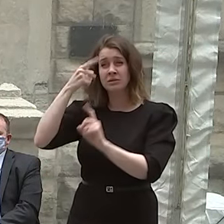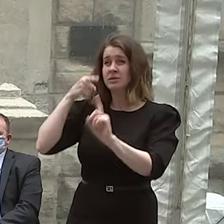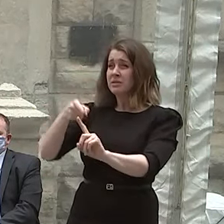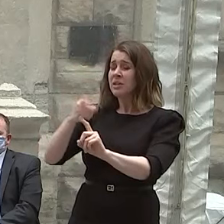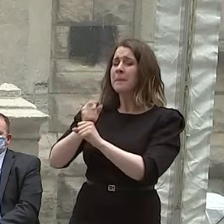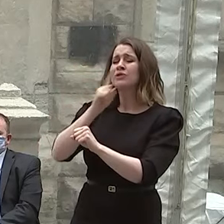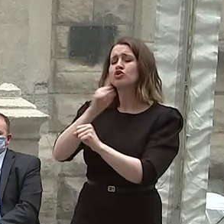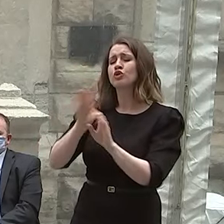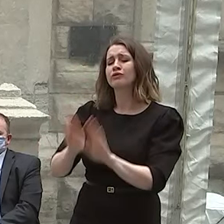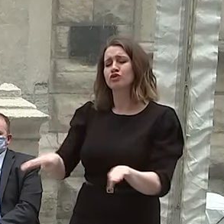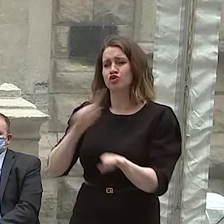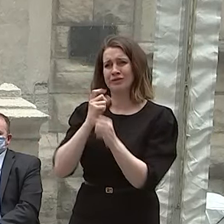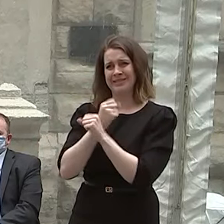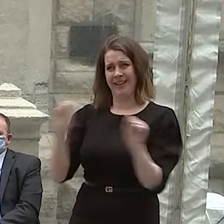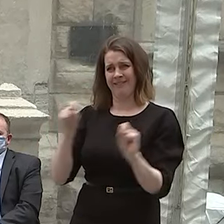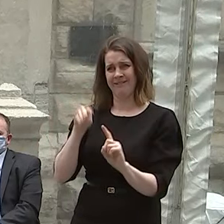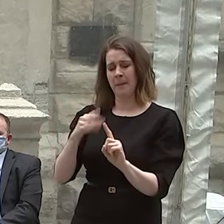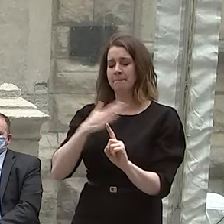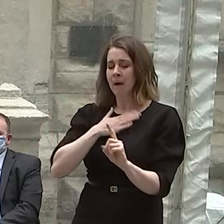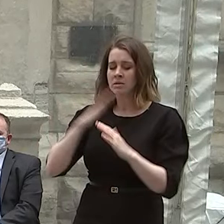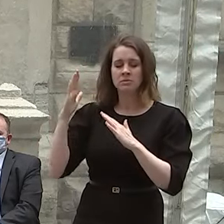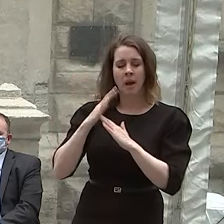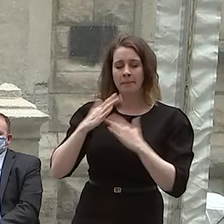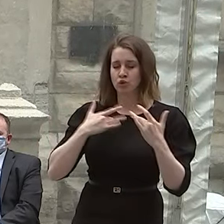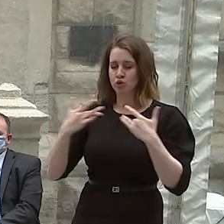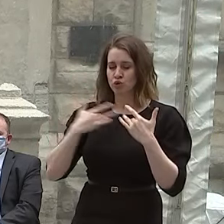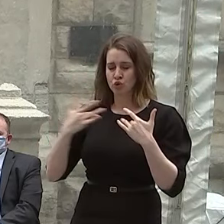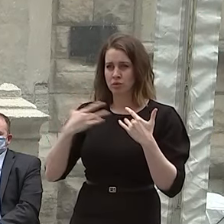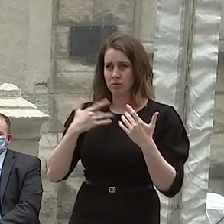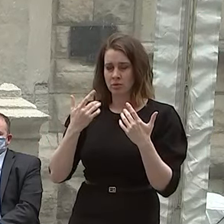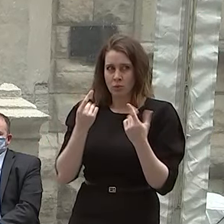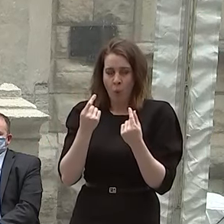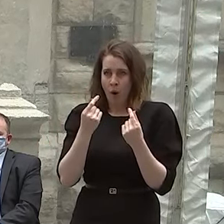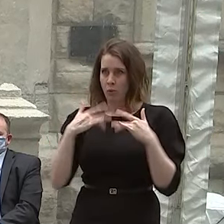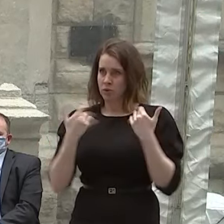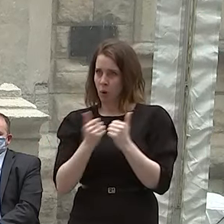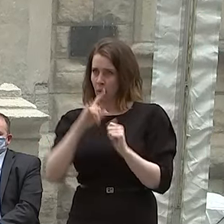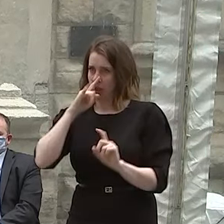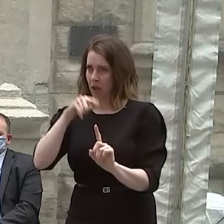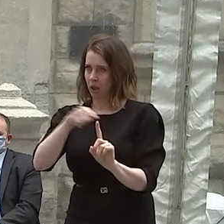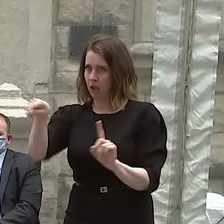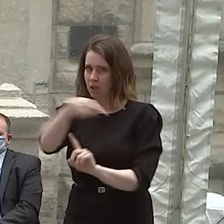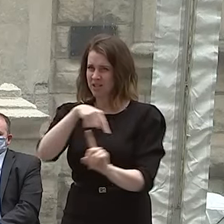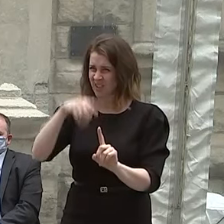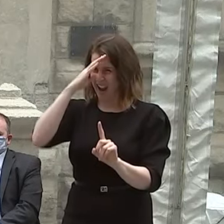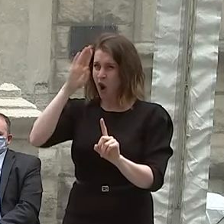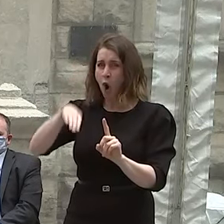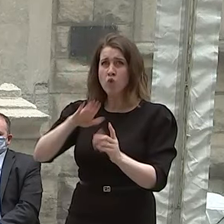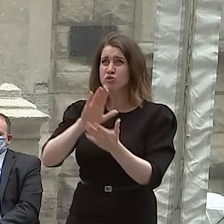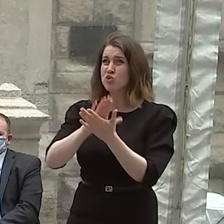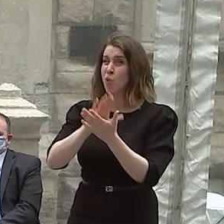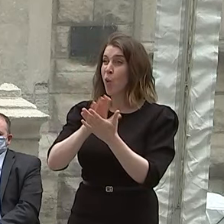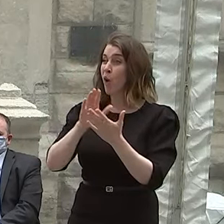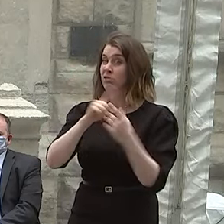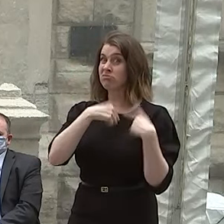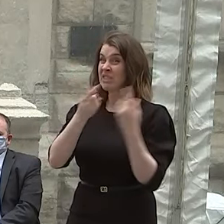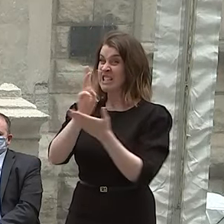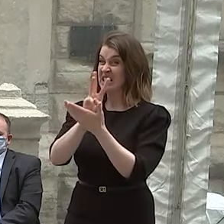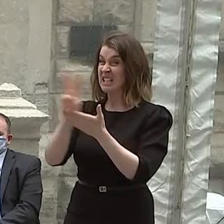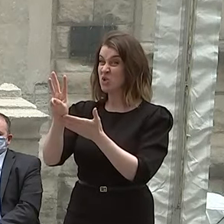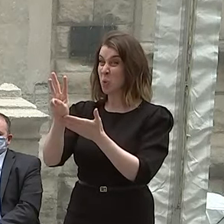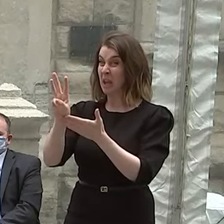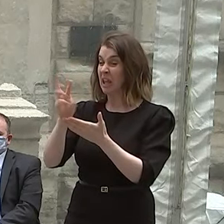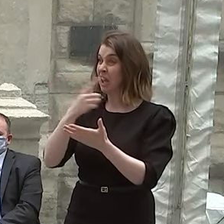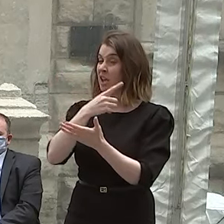very concerned about where they have been over these last 6 to 8 weeks and where they're going to be through the end of